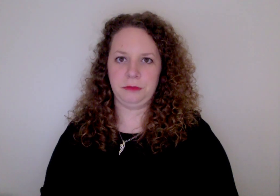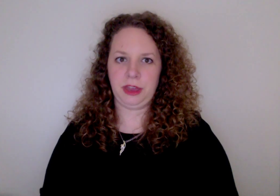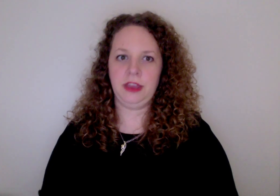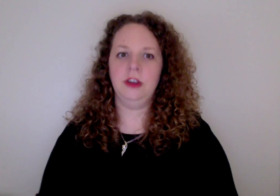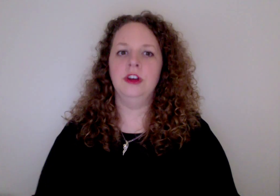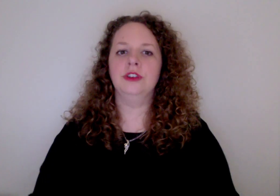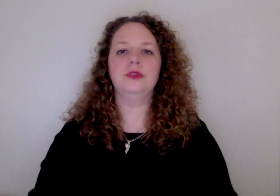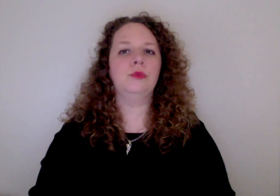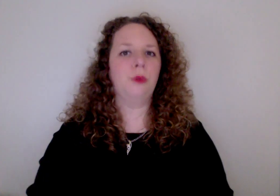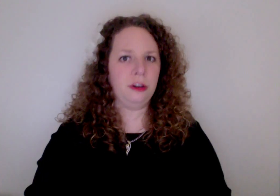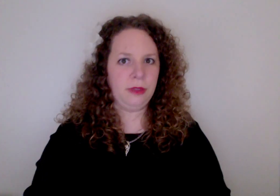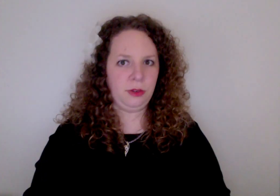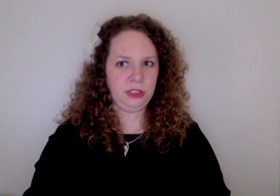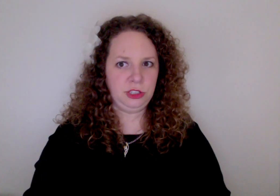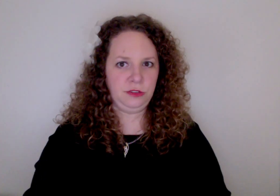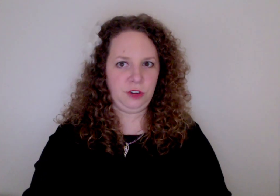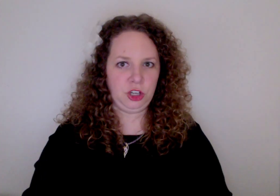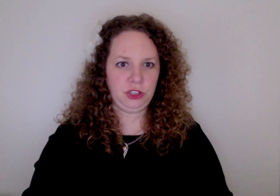okay? So what are we going to do first?